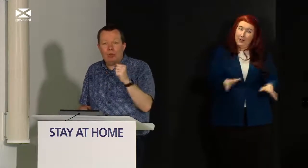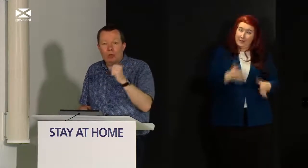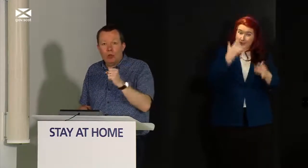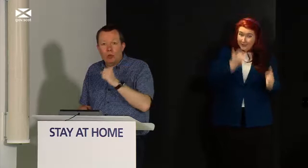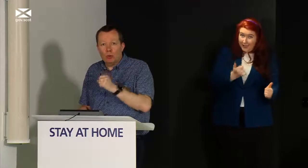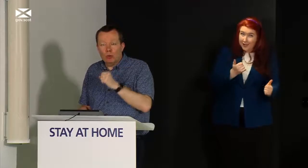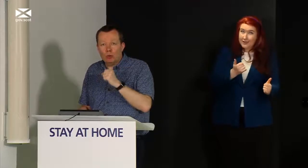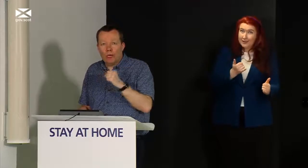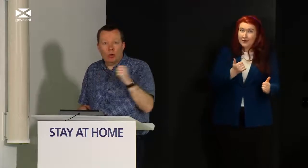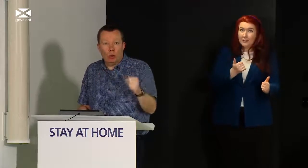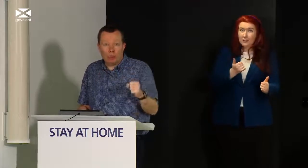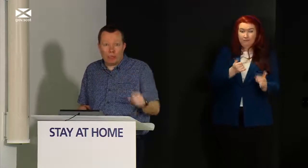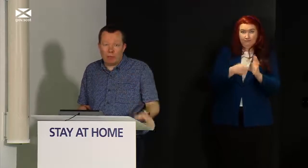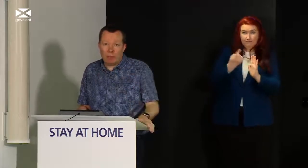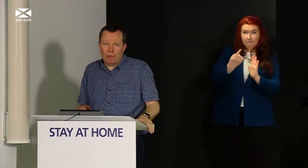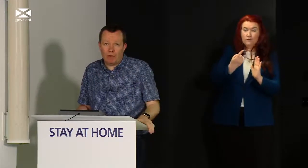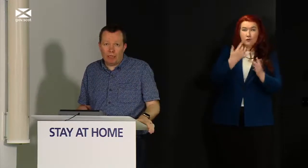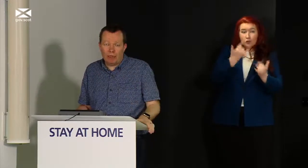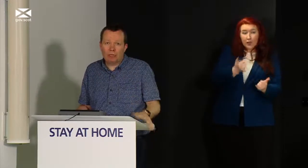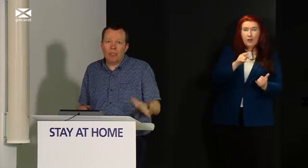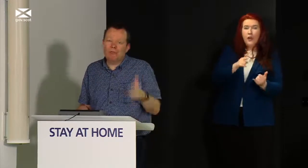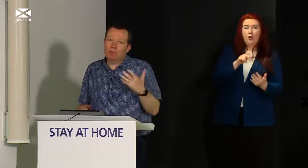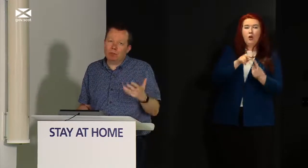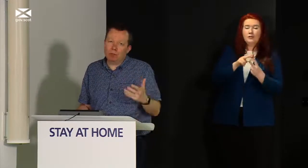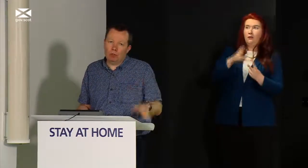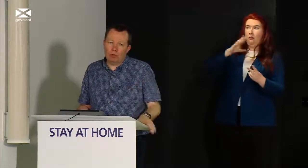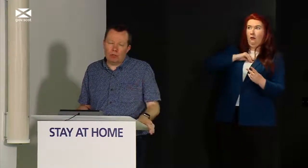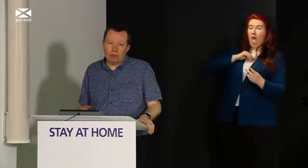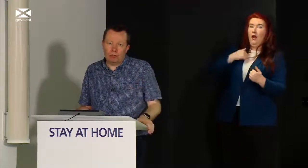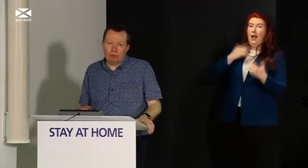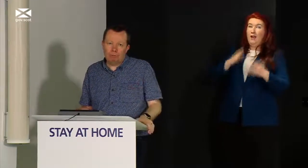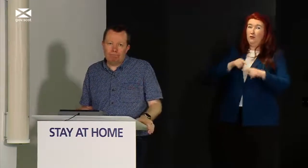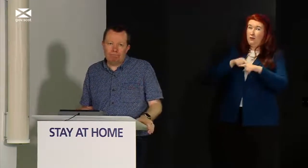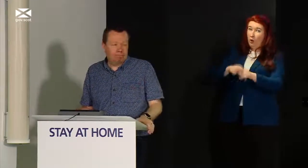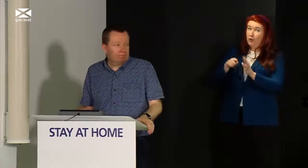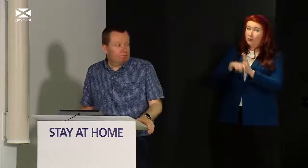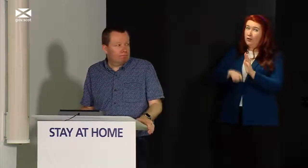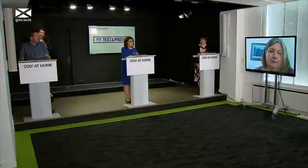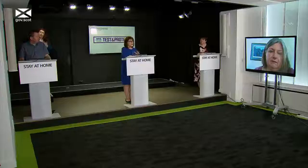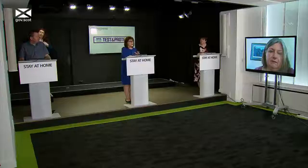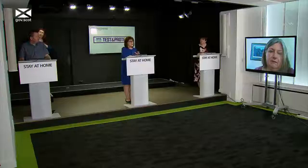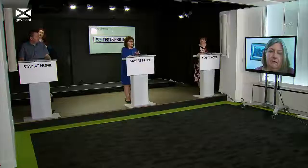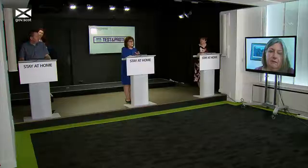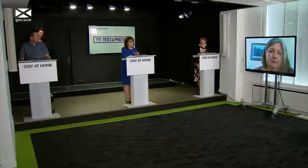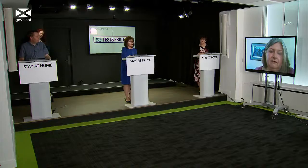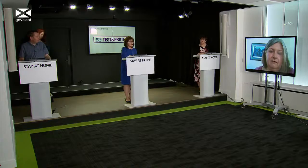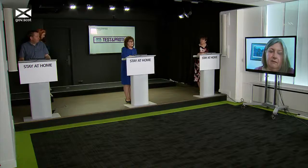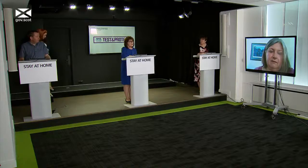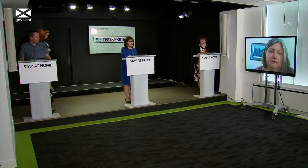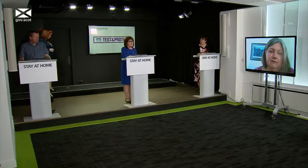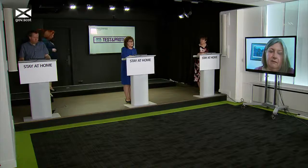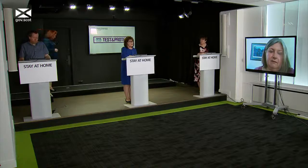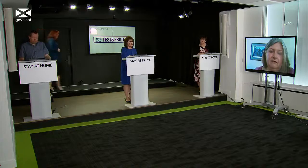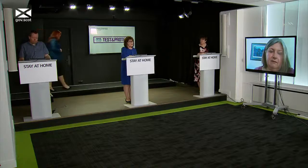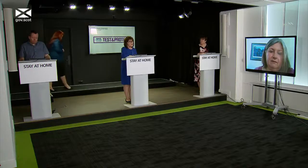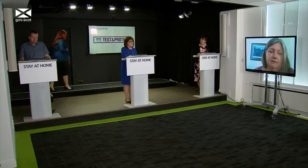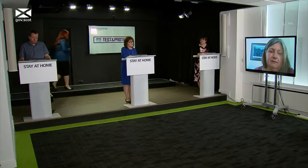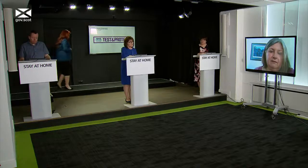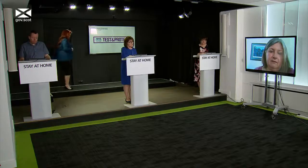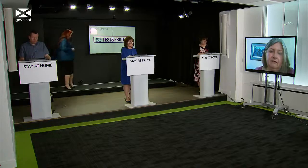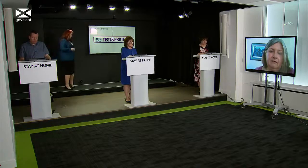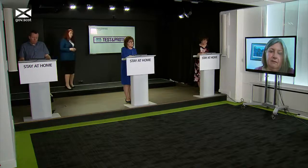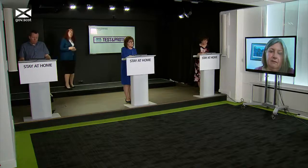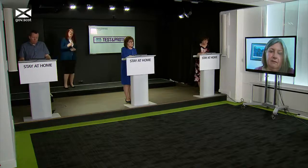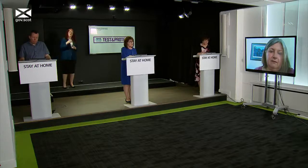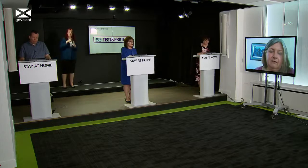and on those who are contacted by the tracers to follow their instructions. Two other things I would say just before we